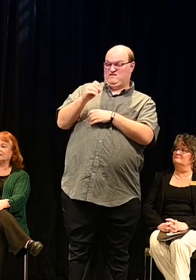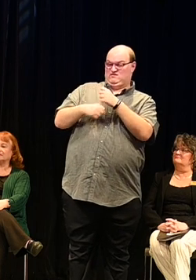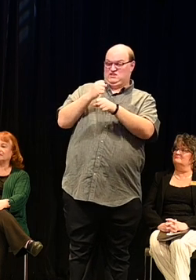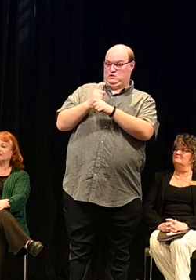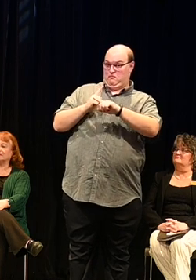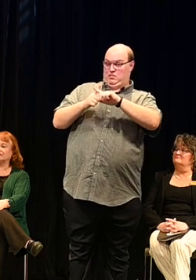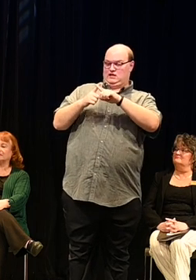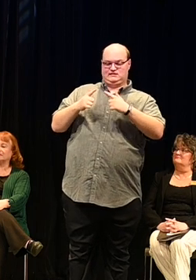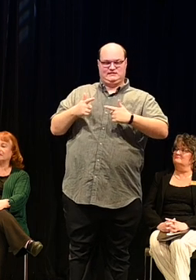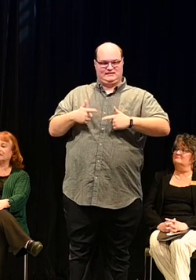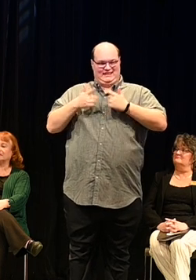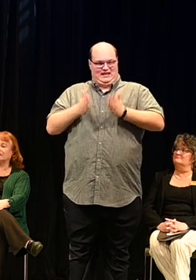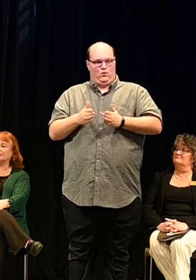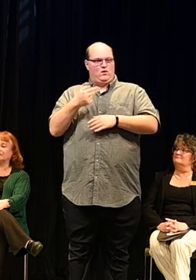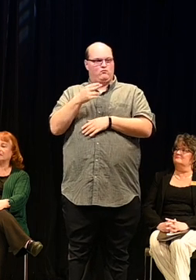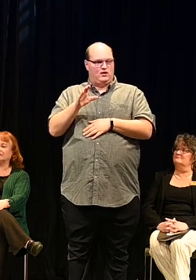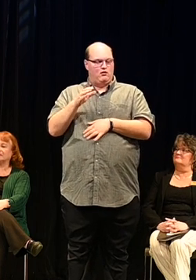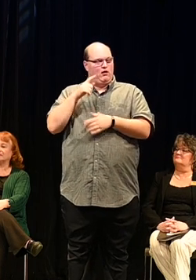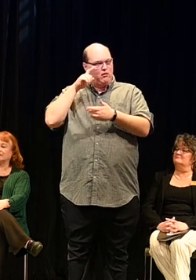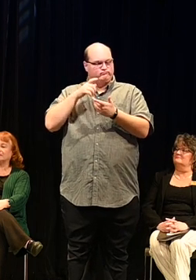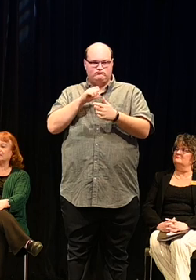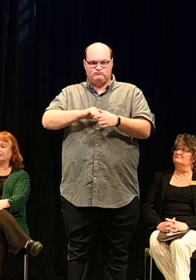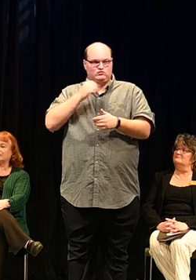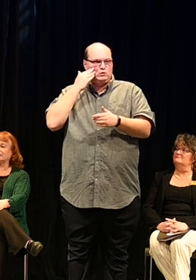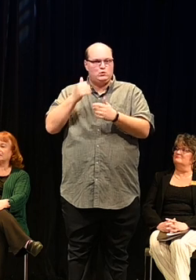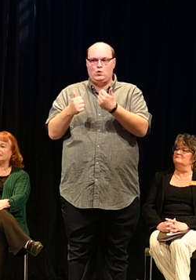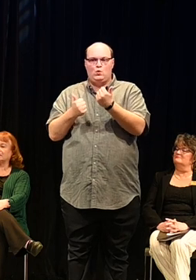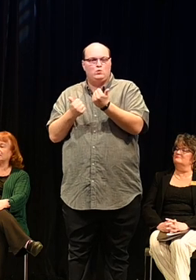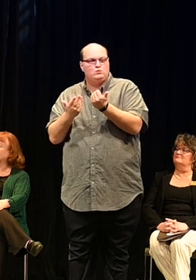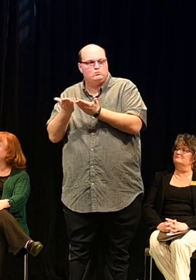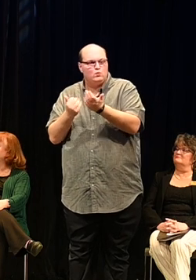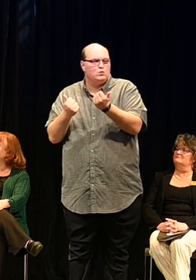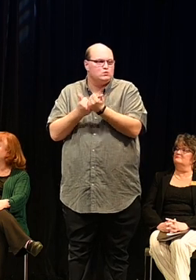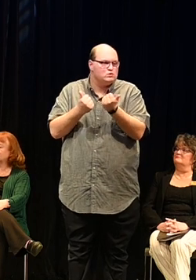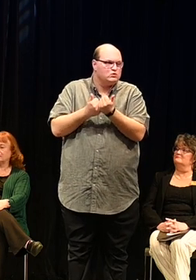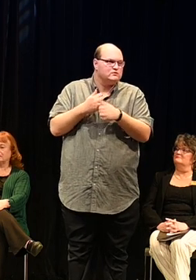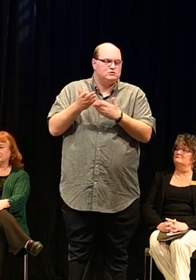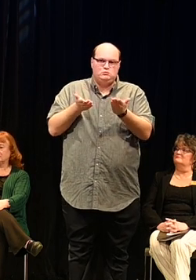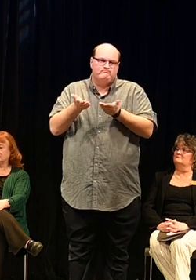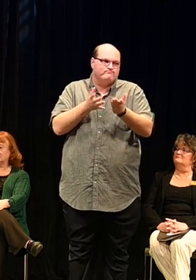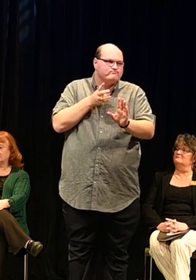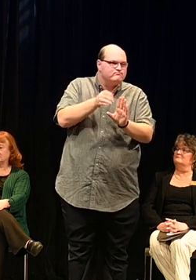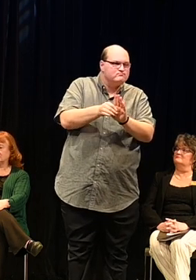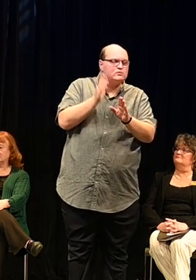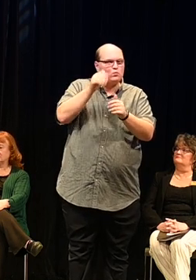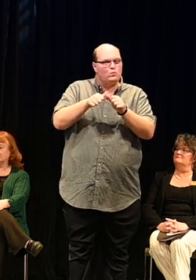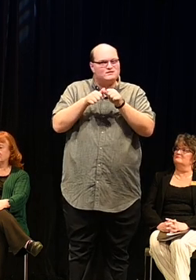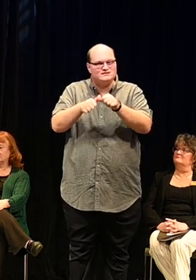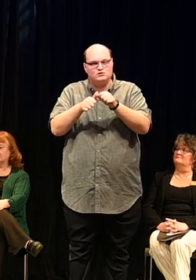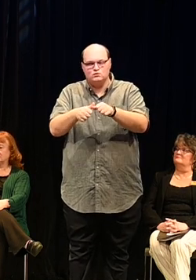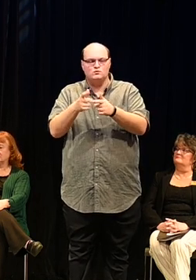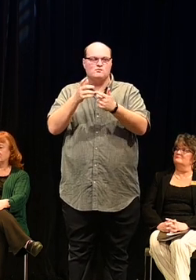of Howard County, I'm proud to know that services, supports, and opportunities to socially engage will continually